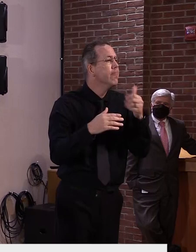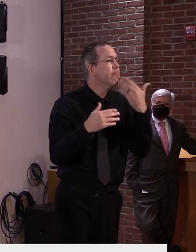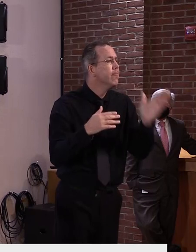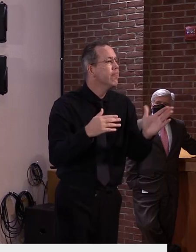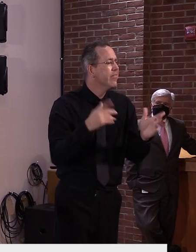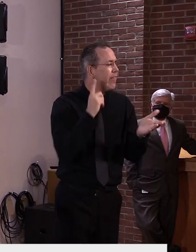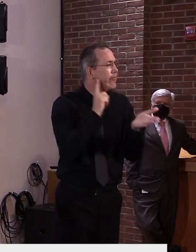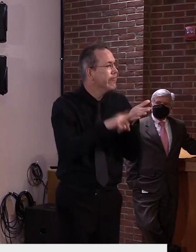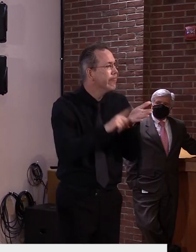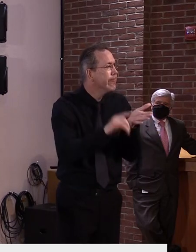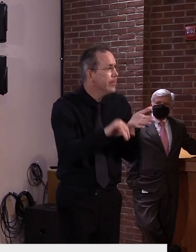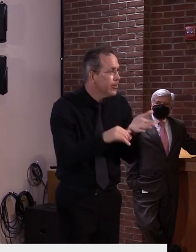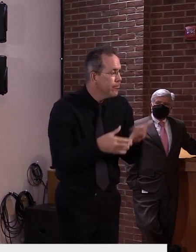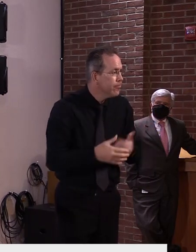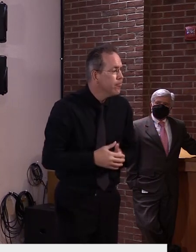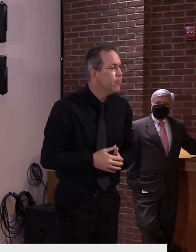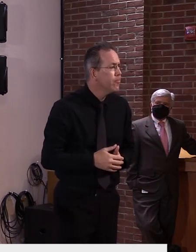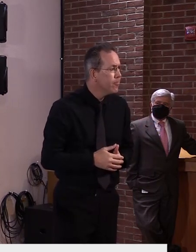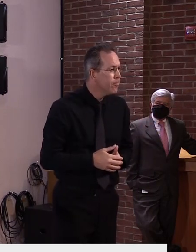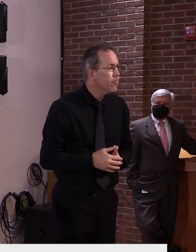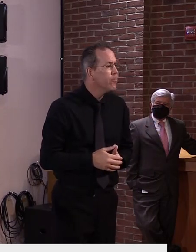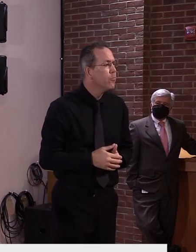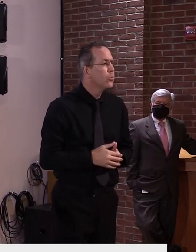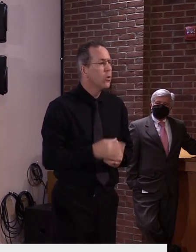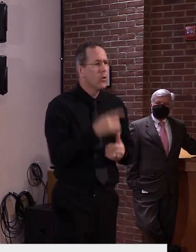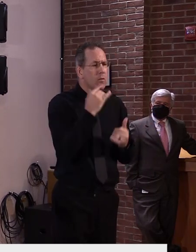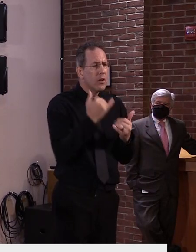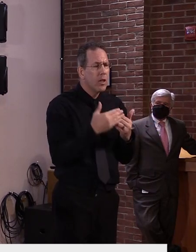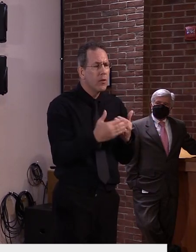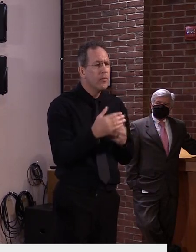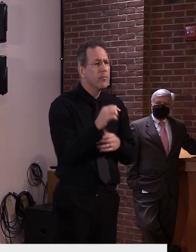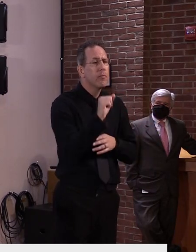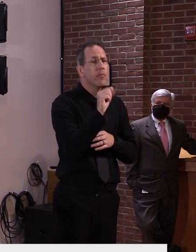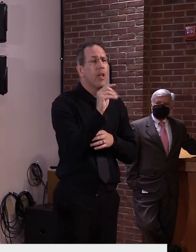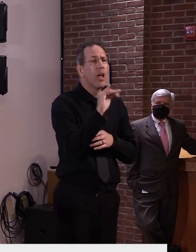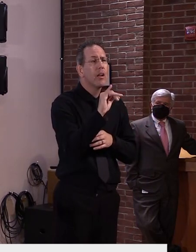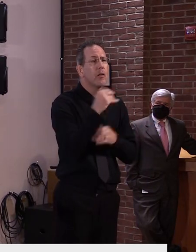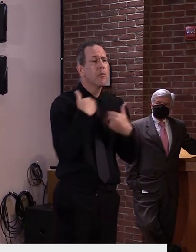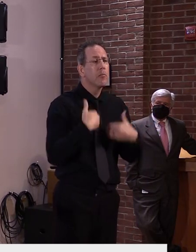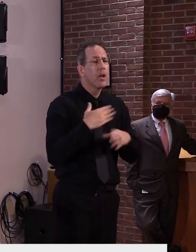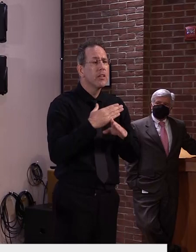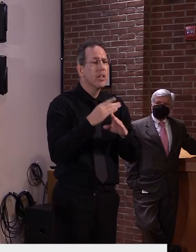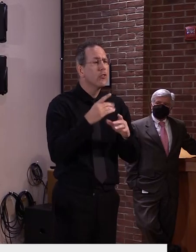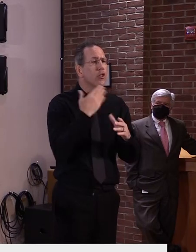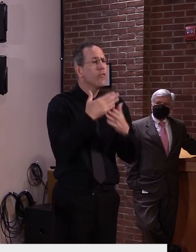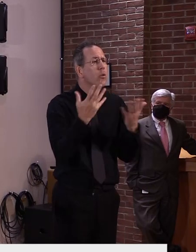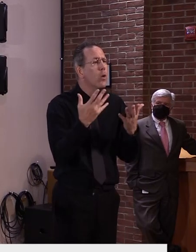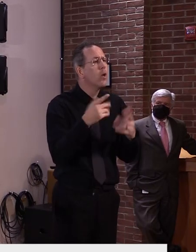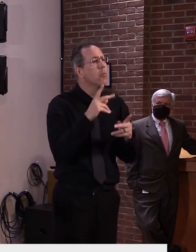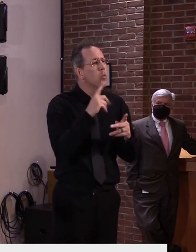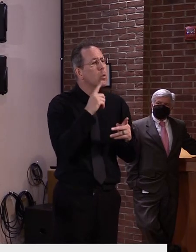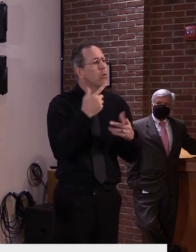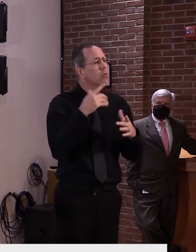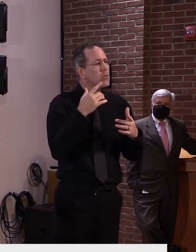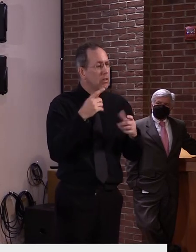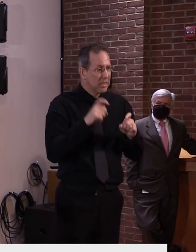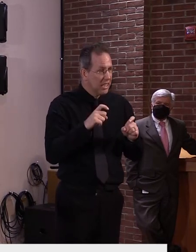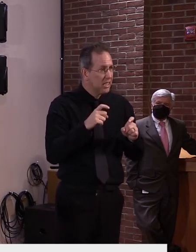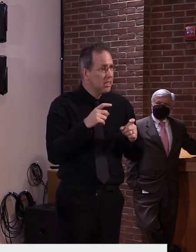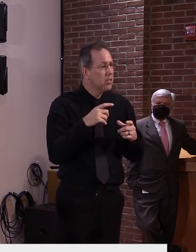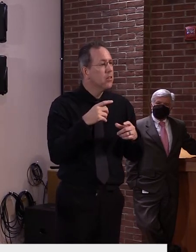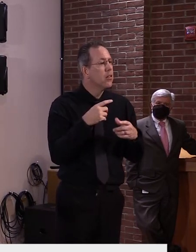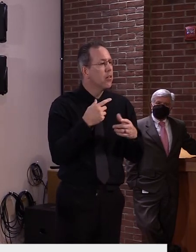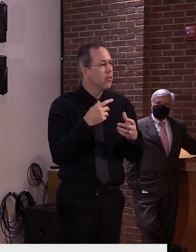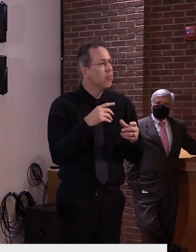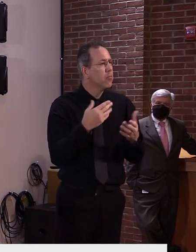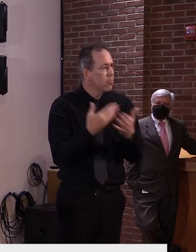is an important place for them, is for people to donate their own plasma to sick people who might